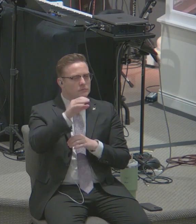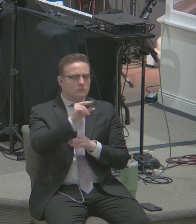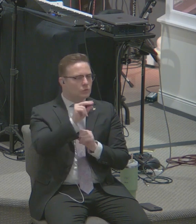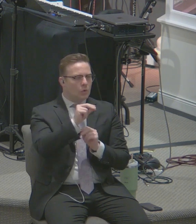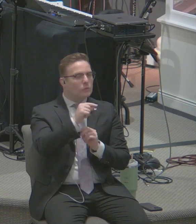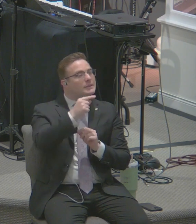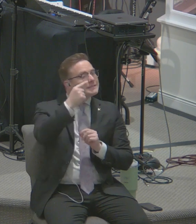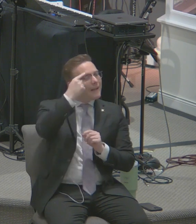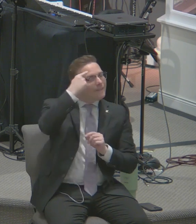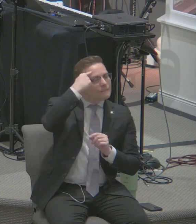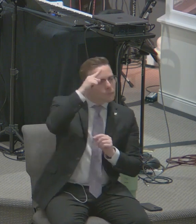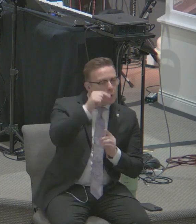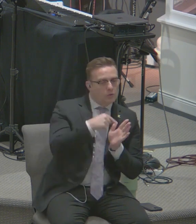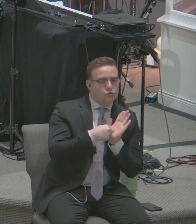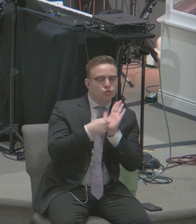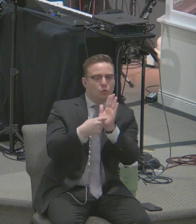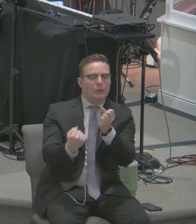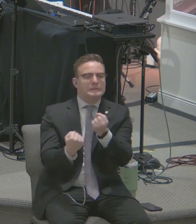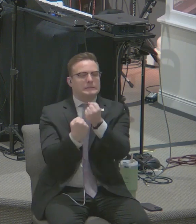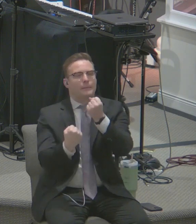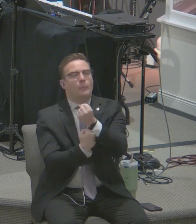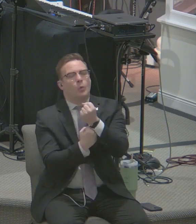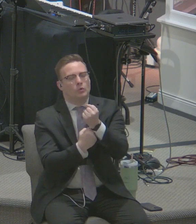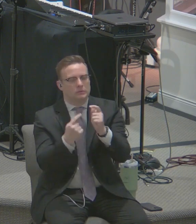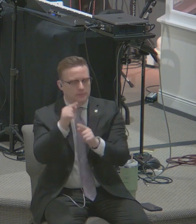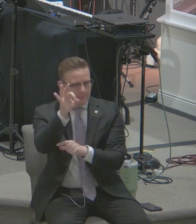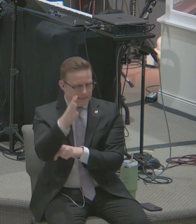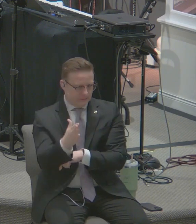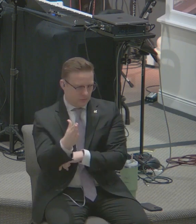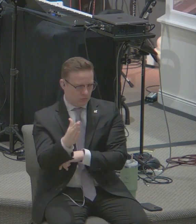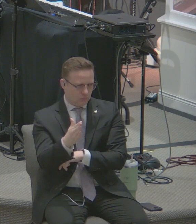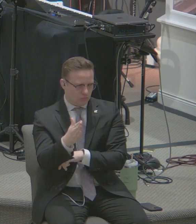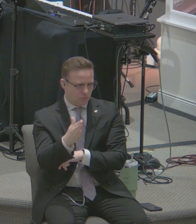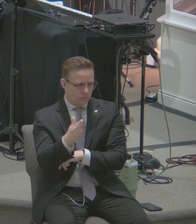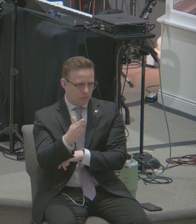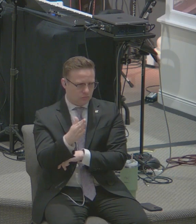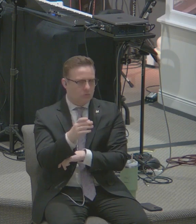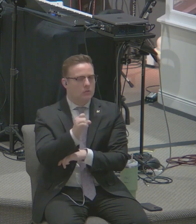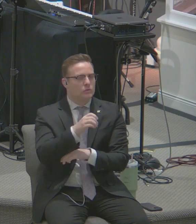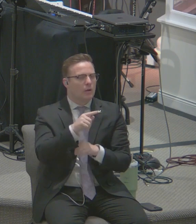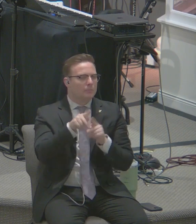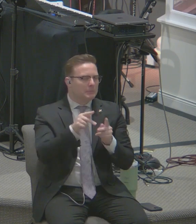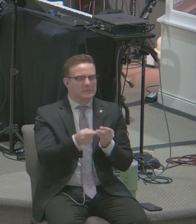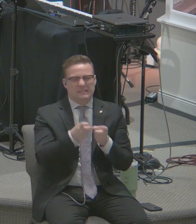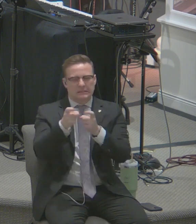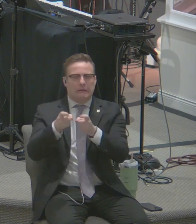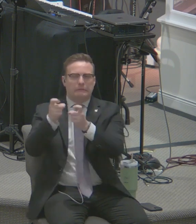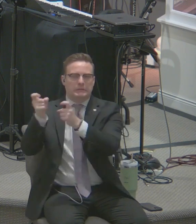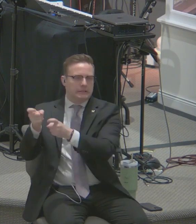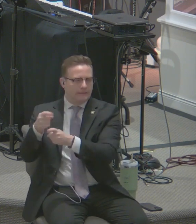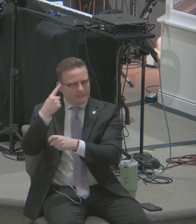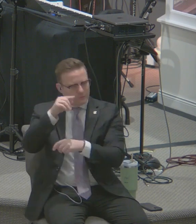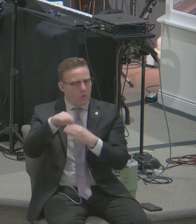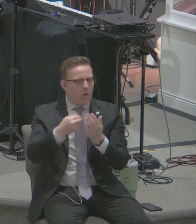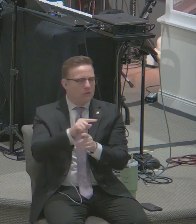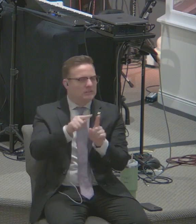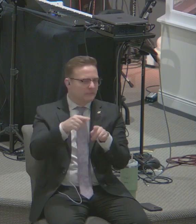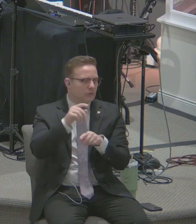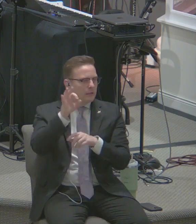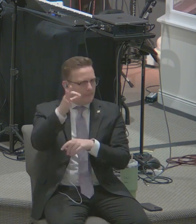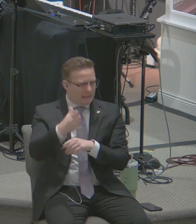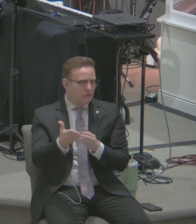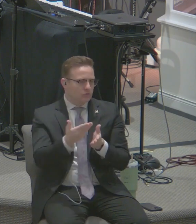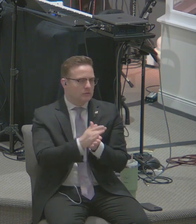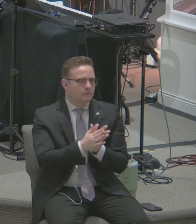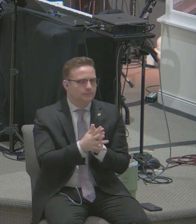who have gone, and you know, they say things like, There's tremendous move of God in this